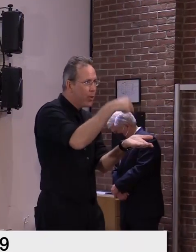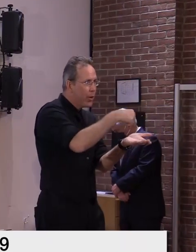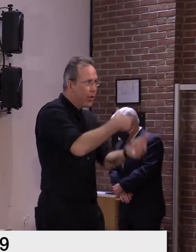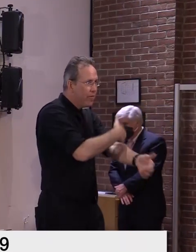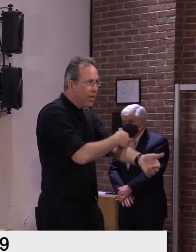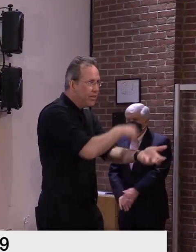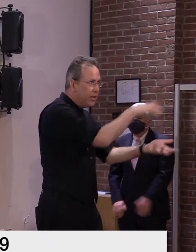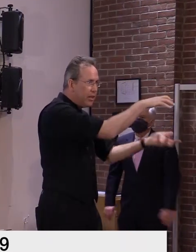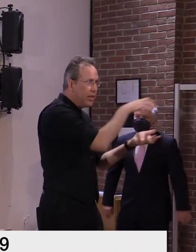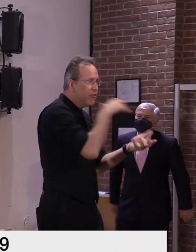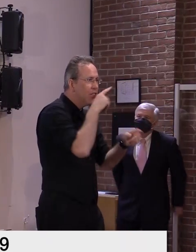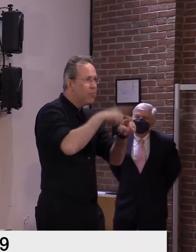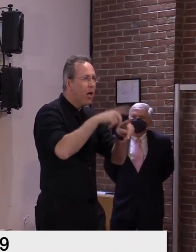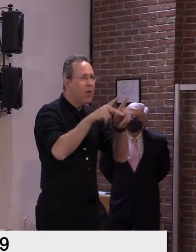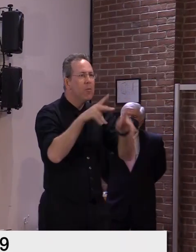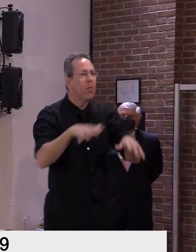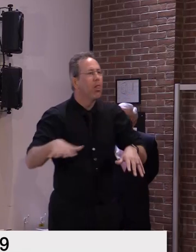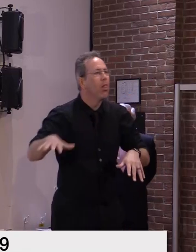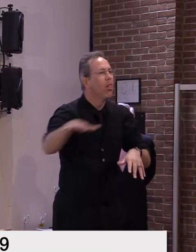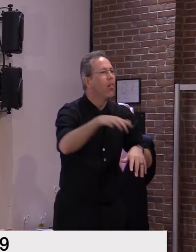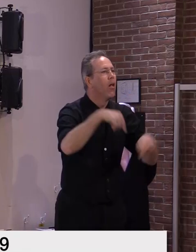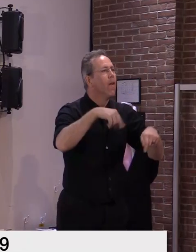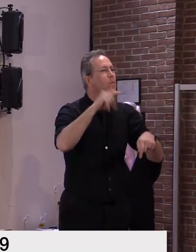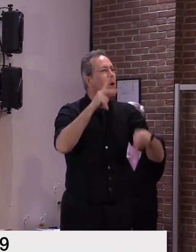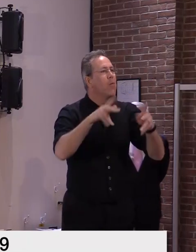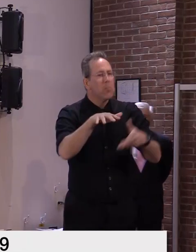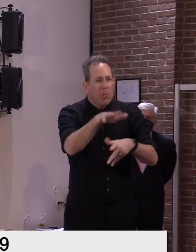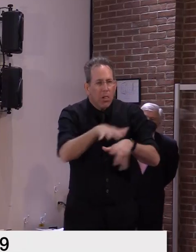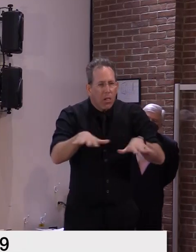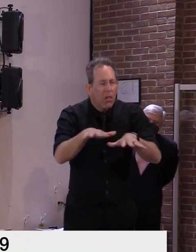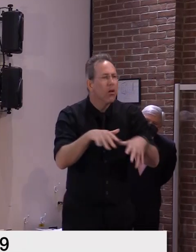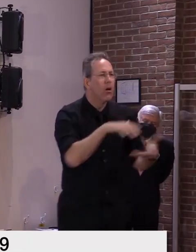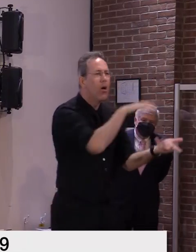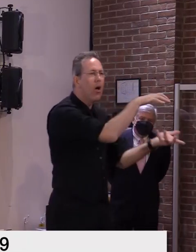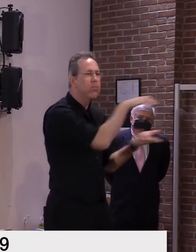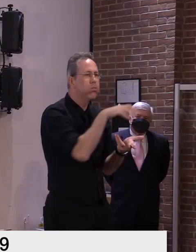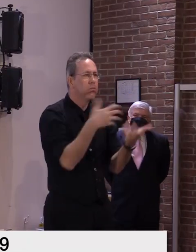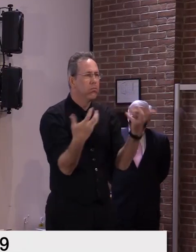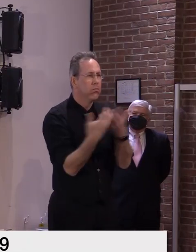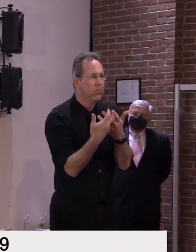the registration process doesn't mean they're going to get it.